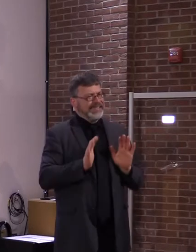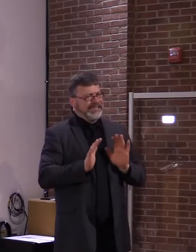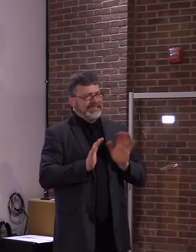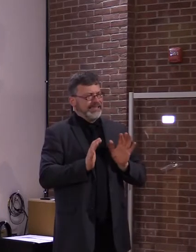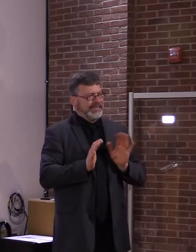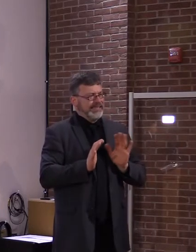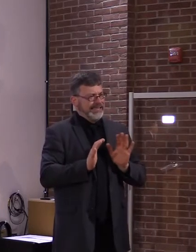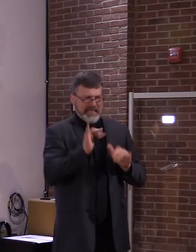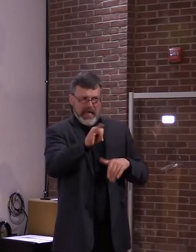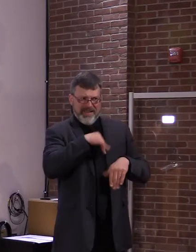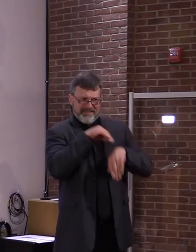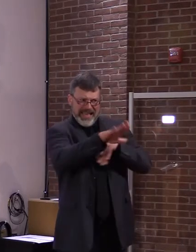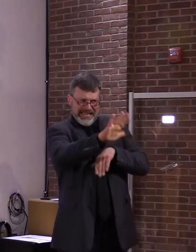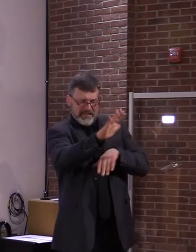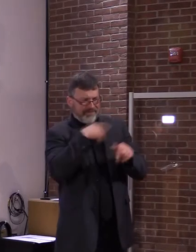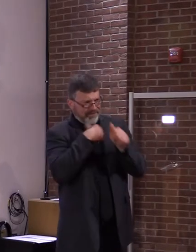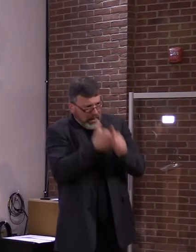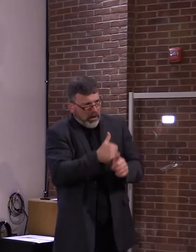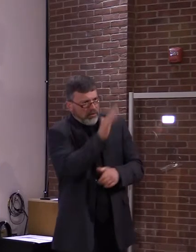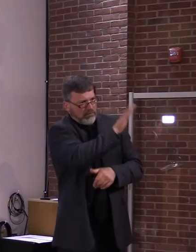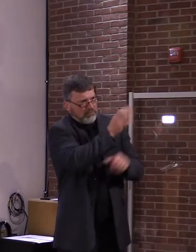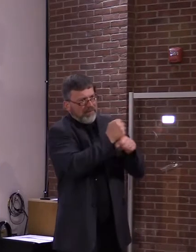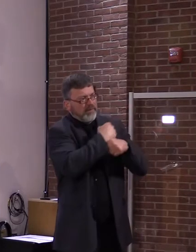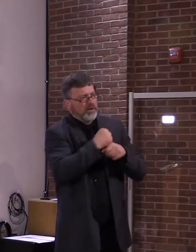Thank you, and we'll go back to Lisa.